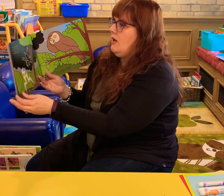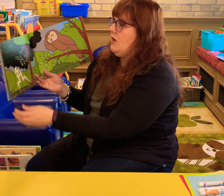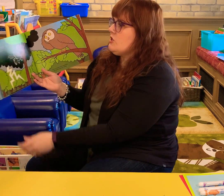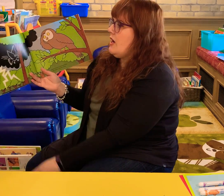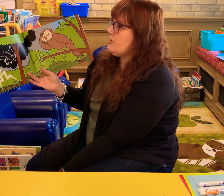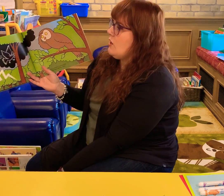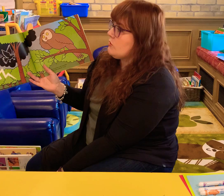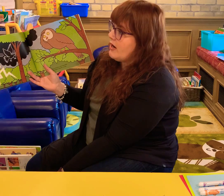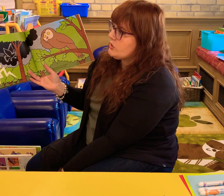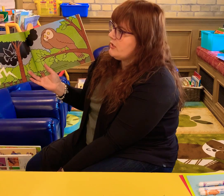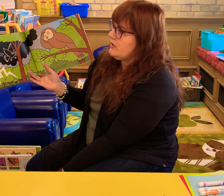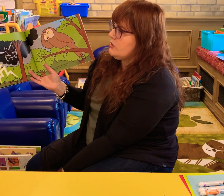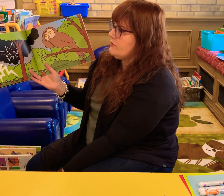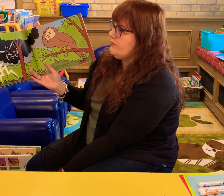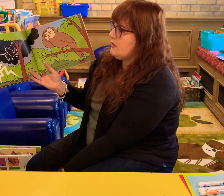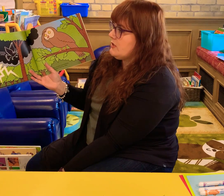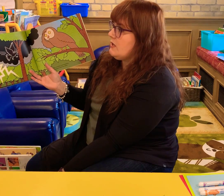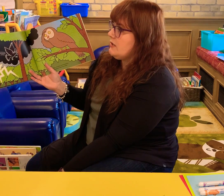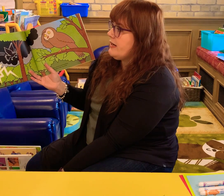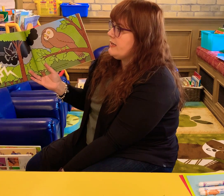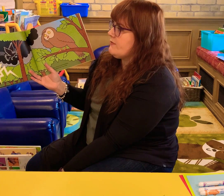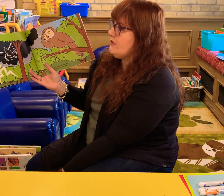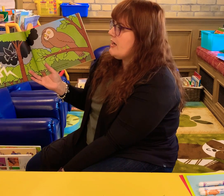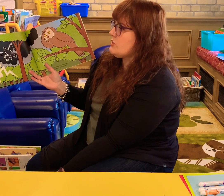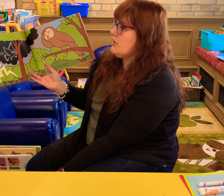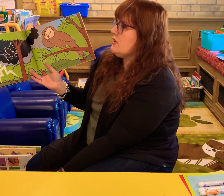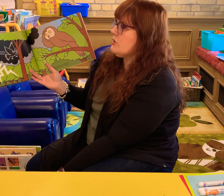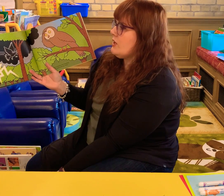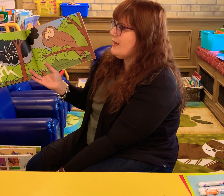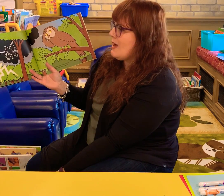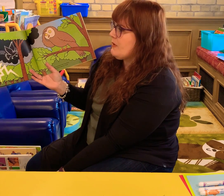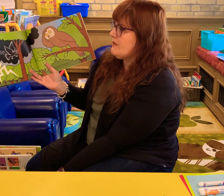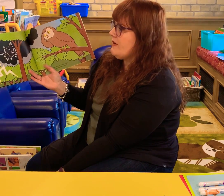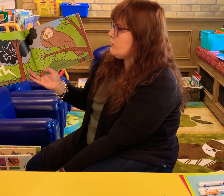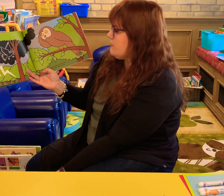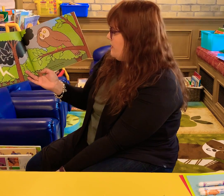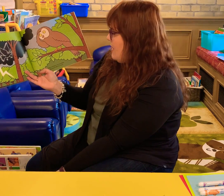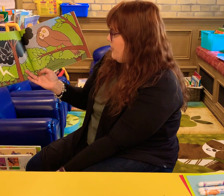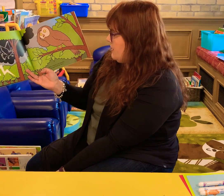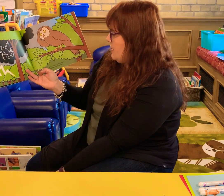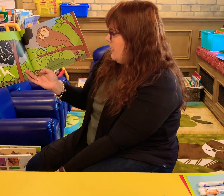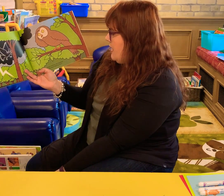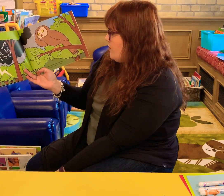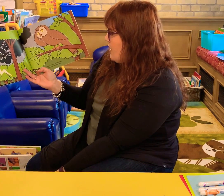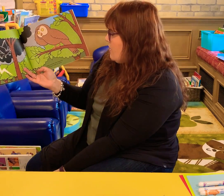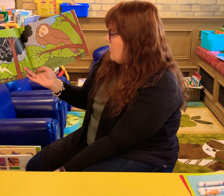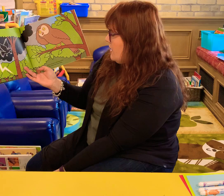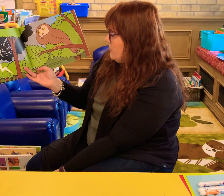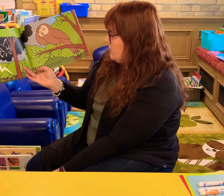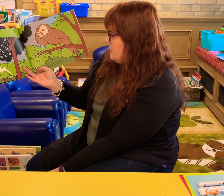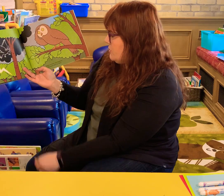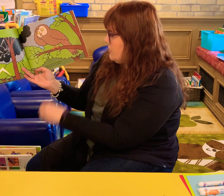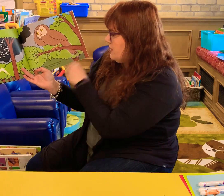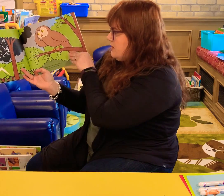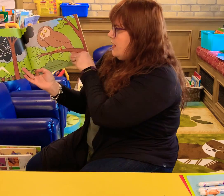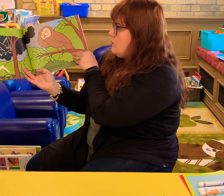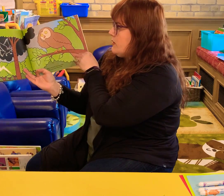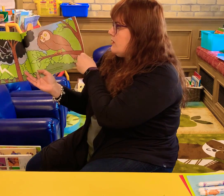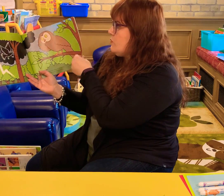Jackdaw crashing, lightning flashing, thunder clapping, feathers flapping, and a brown owl touching his head with his wing.